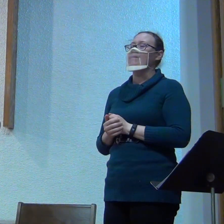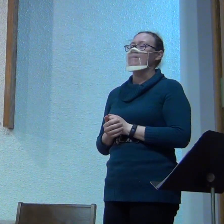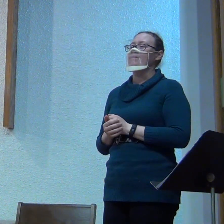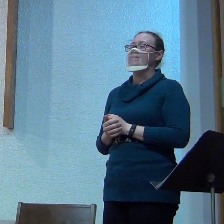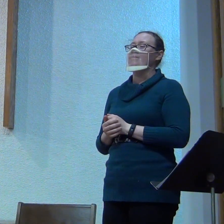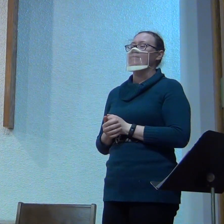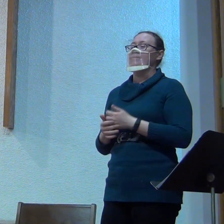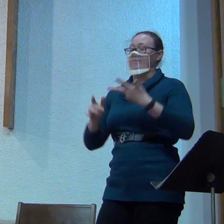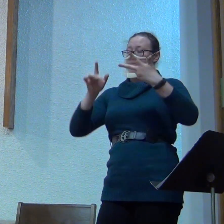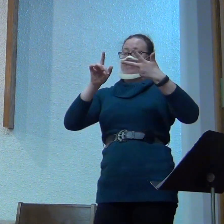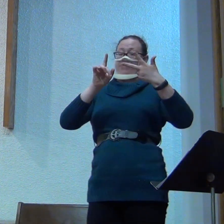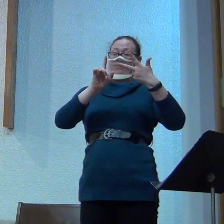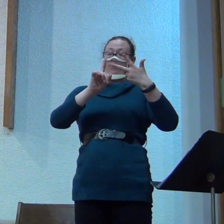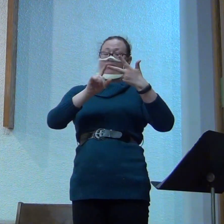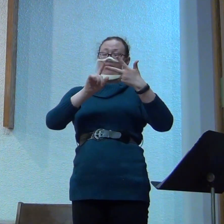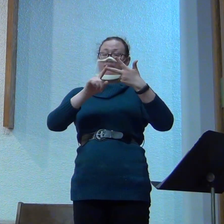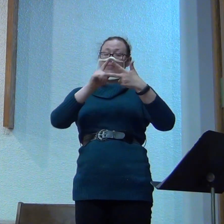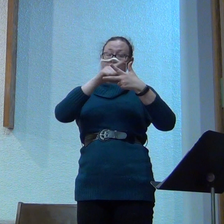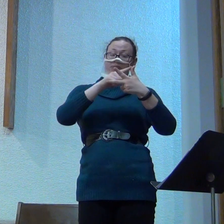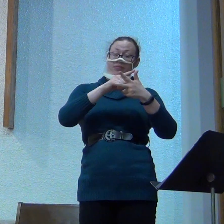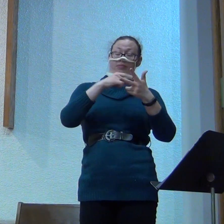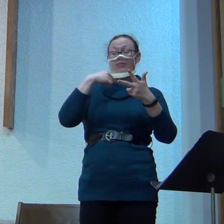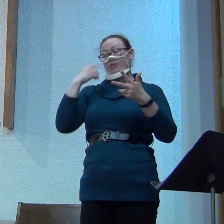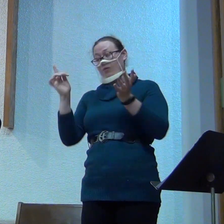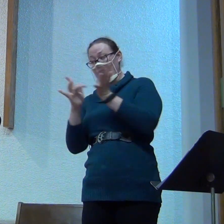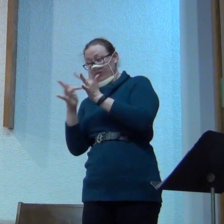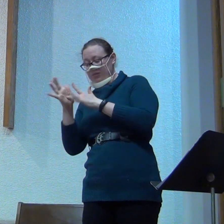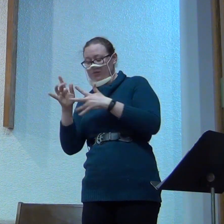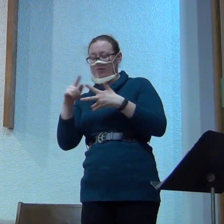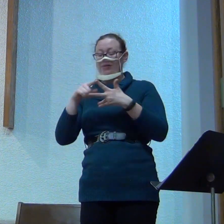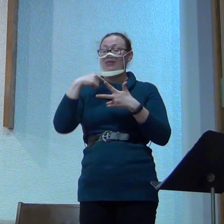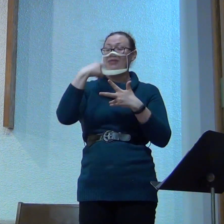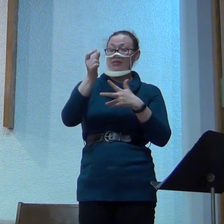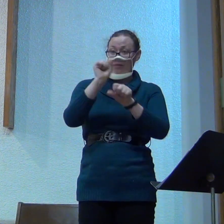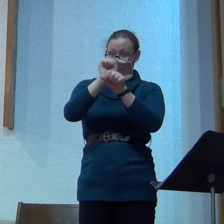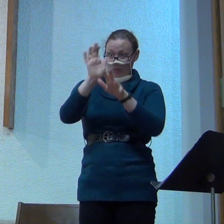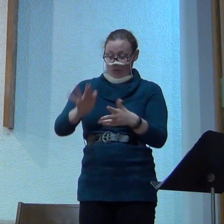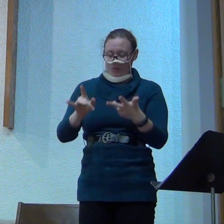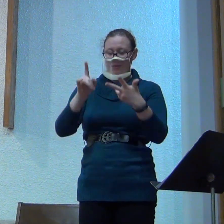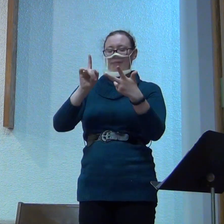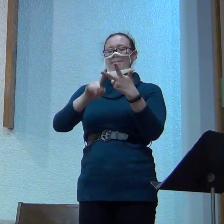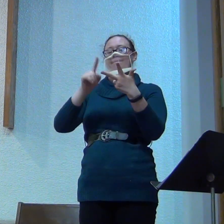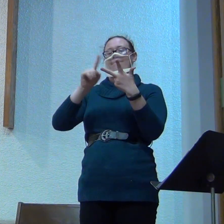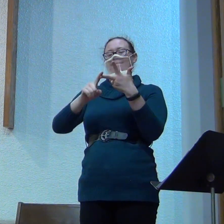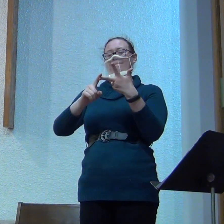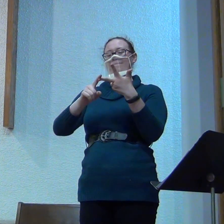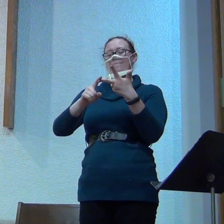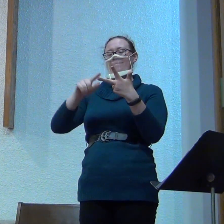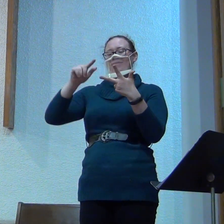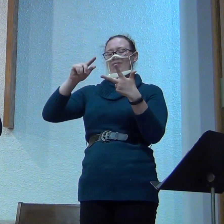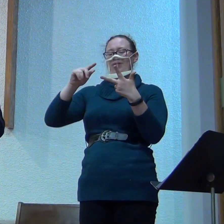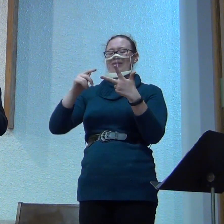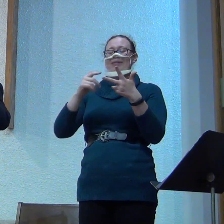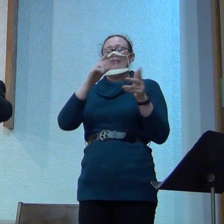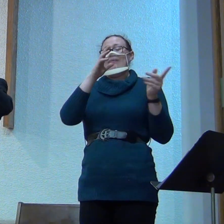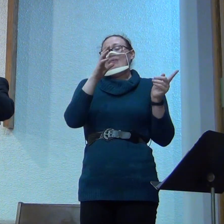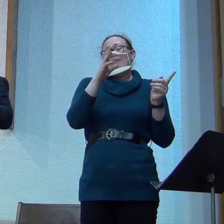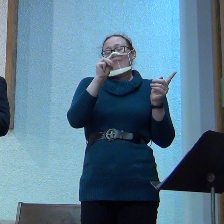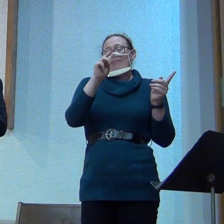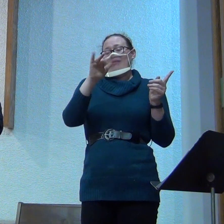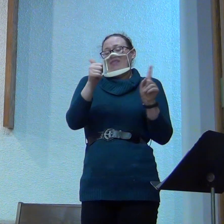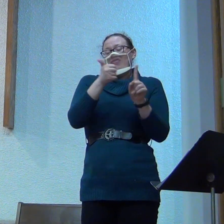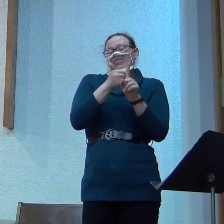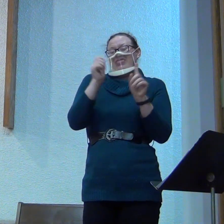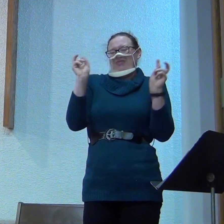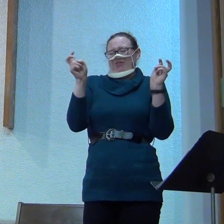Now, the third thing that we see happening that I think supports this theory that Mary is being a